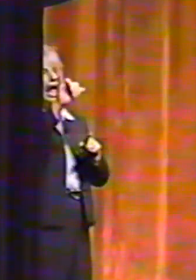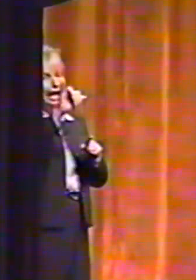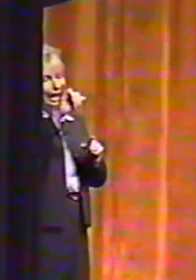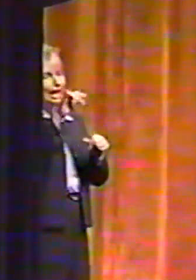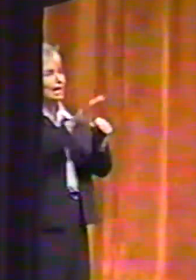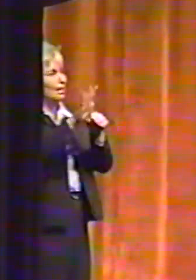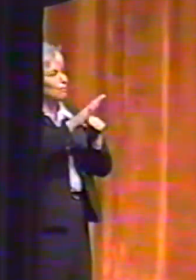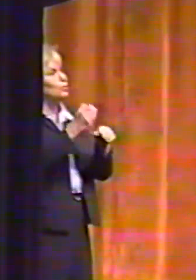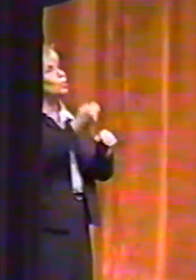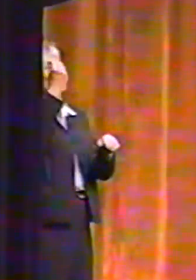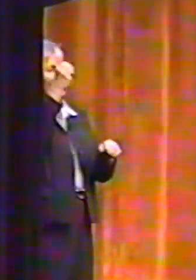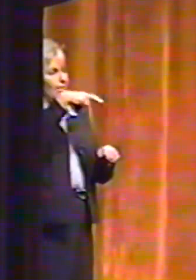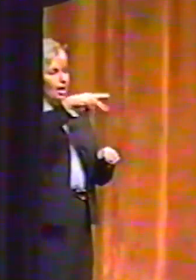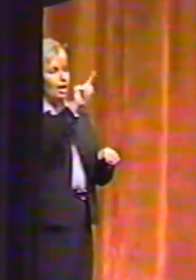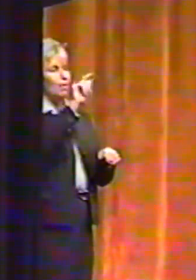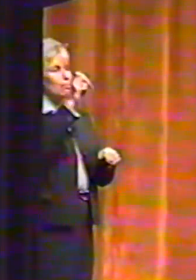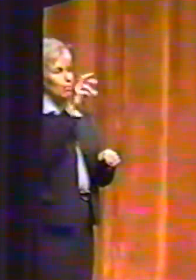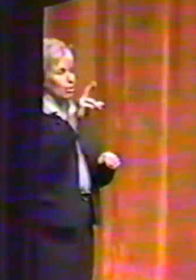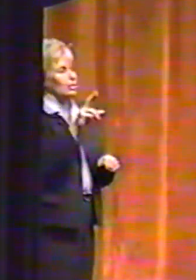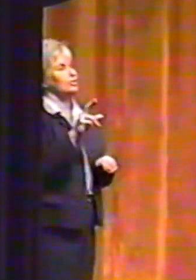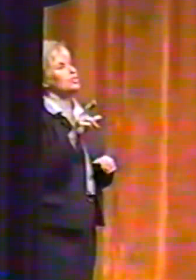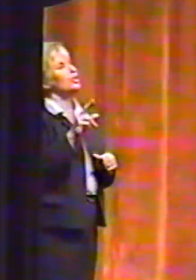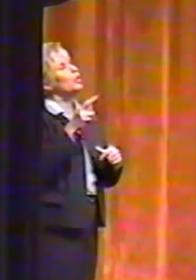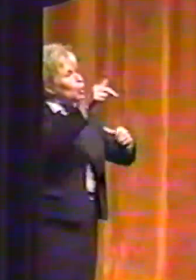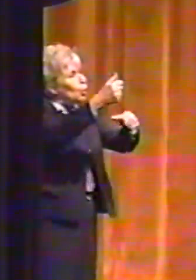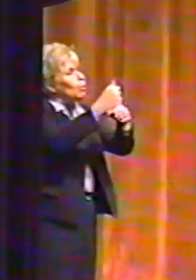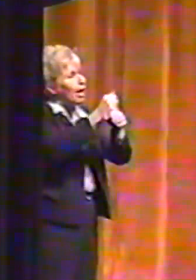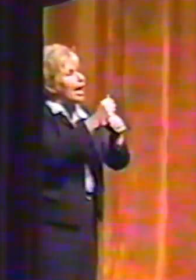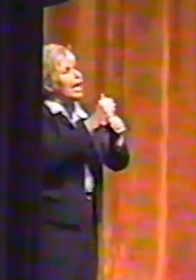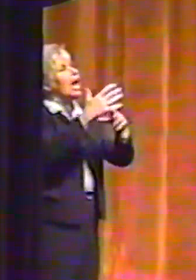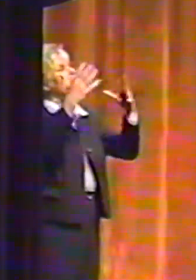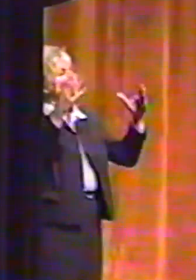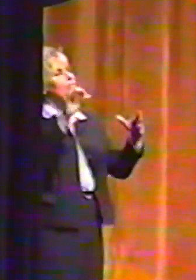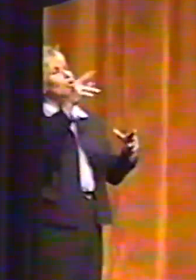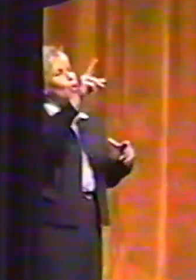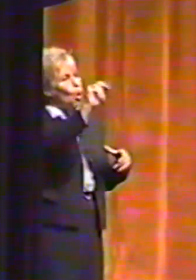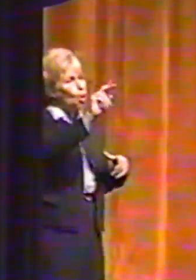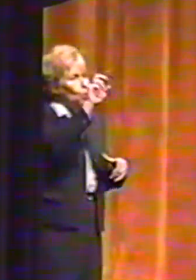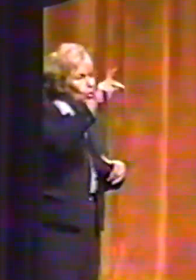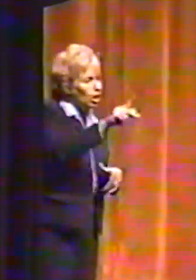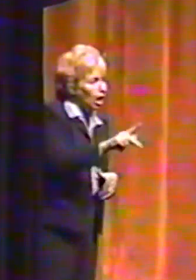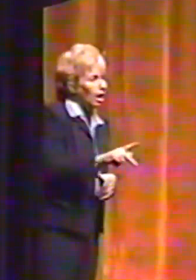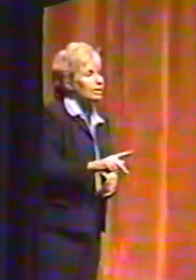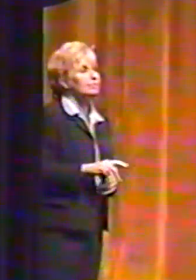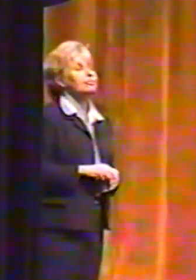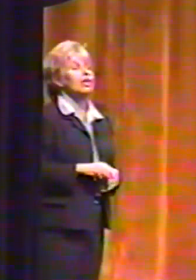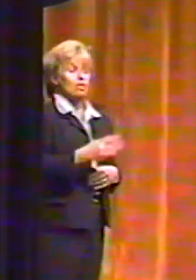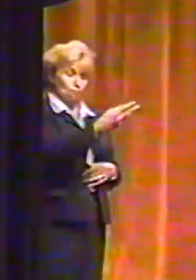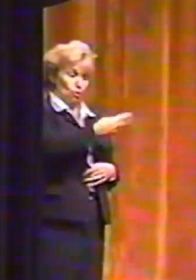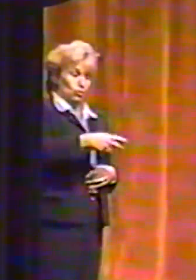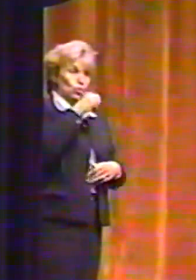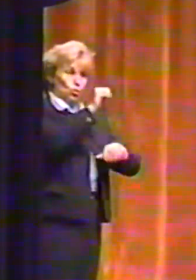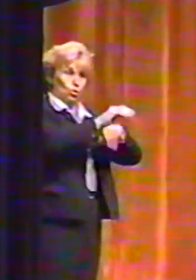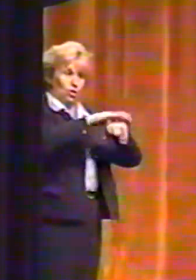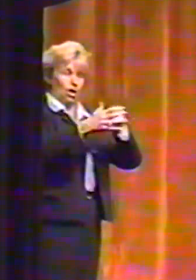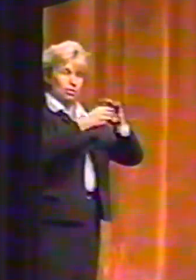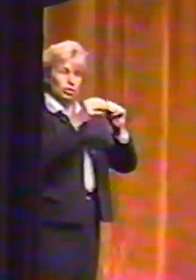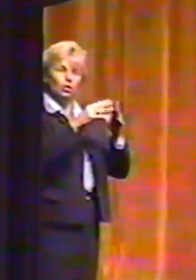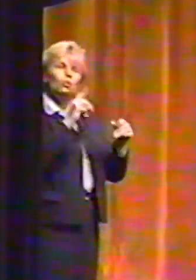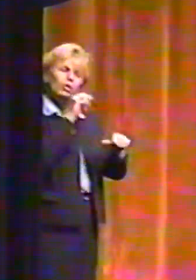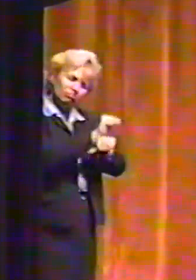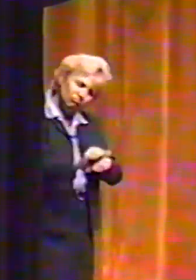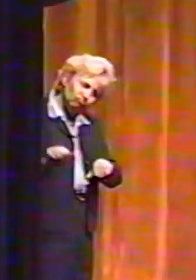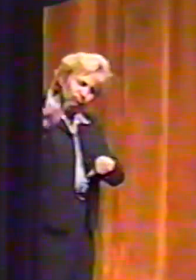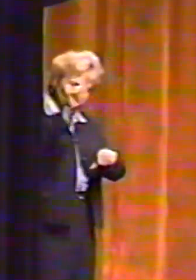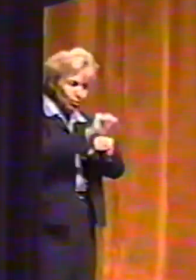own luck. The four of us who worked on this story have worked very hard in our careers, trying to be the best possible